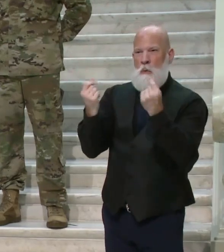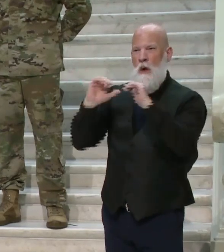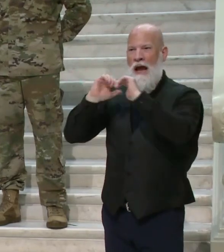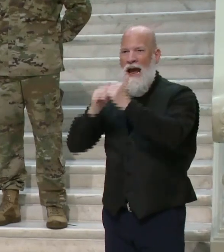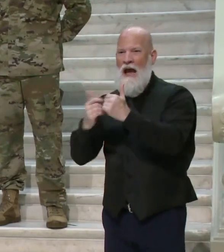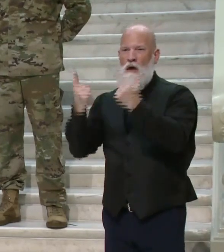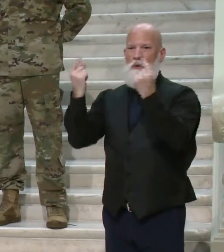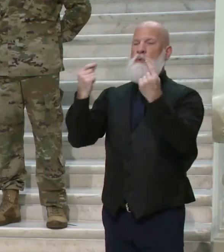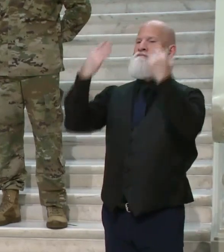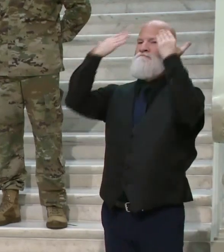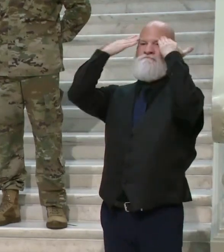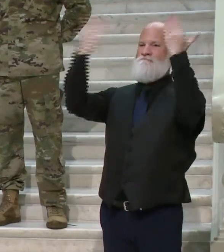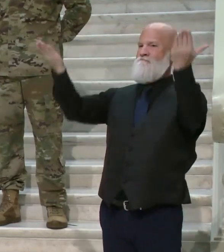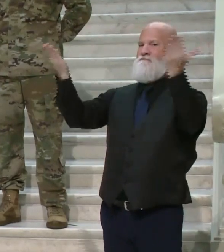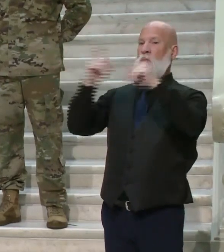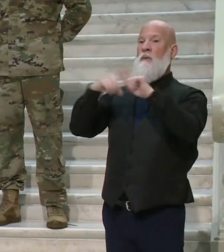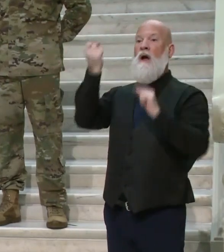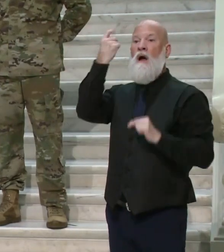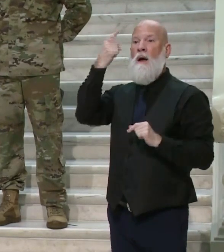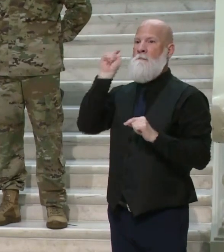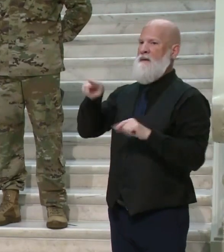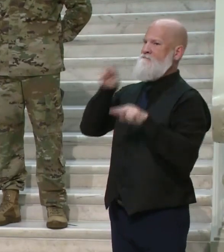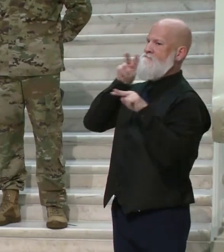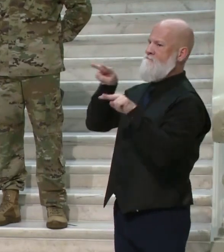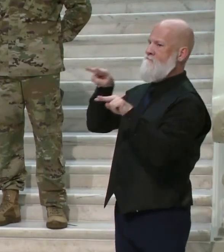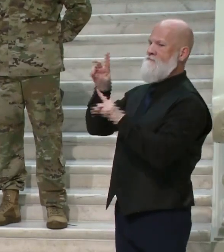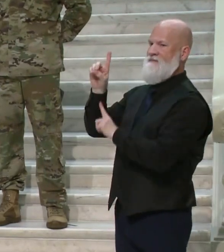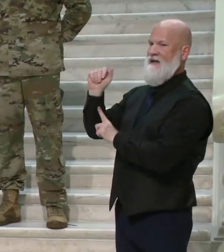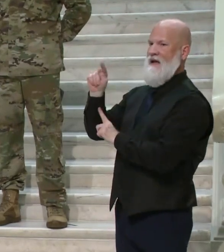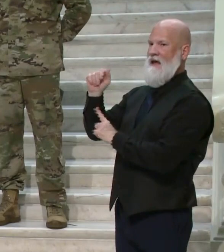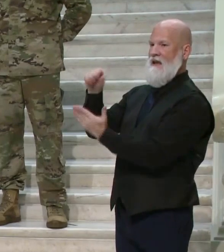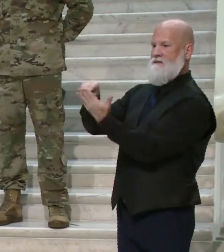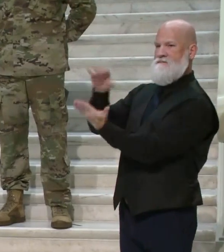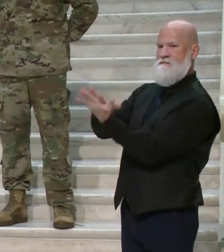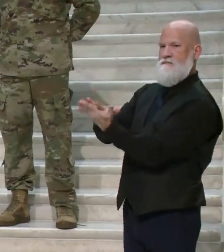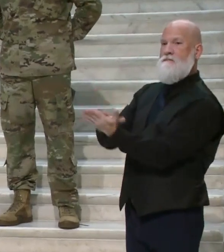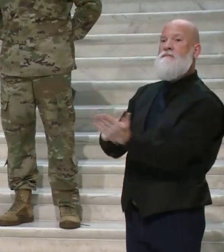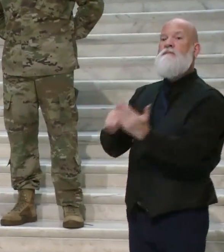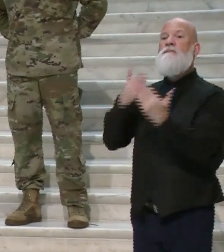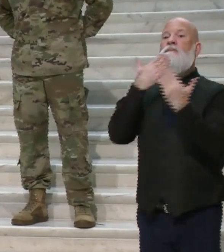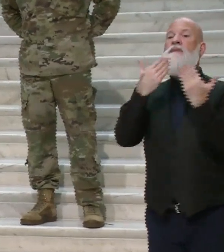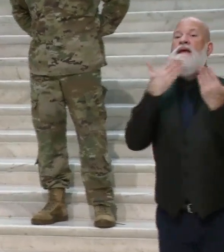on that one, because that is a very, very vulnerable population. Thank you, everybody.